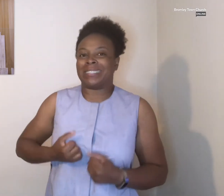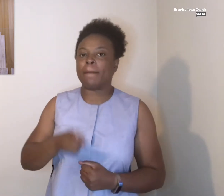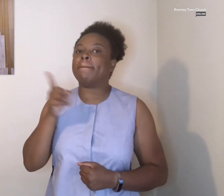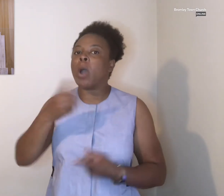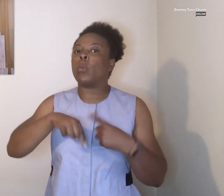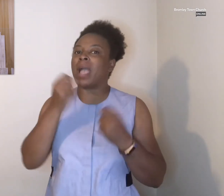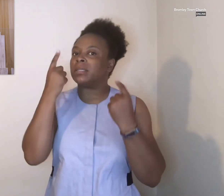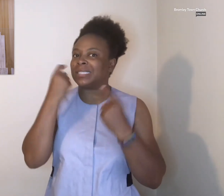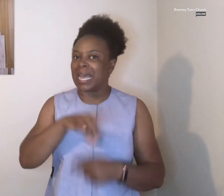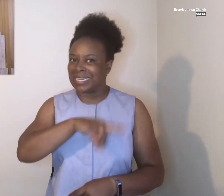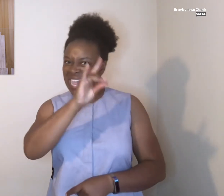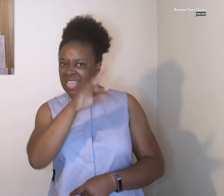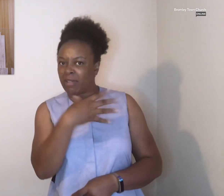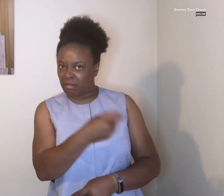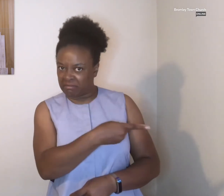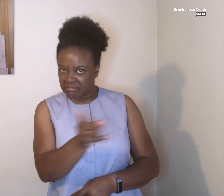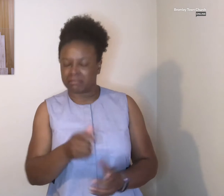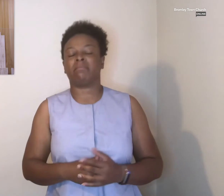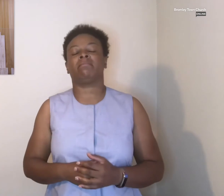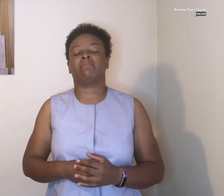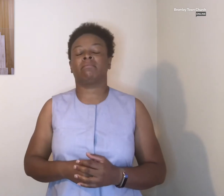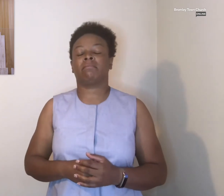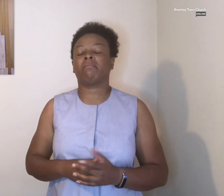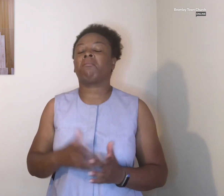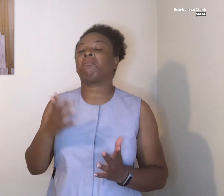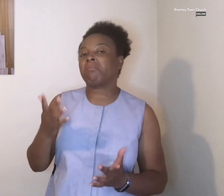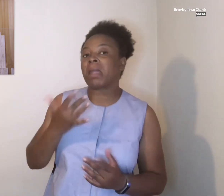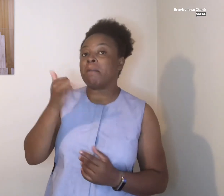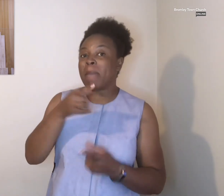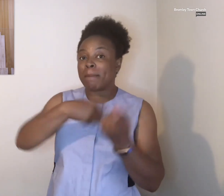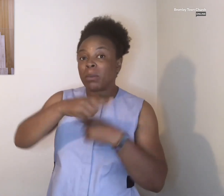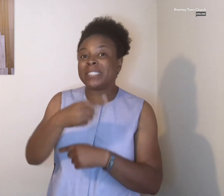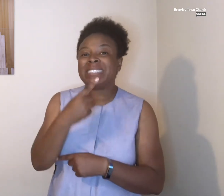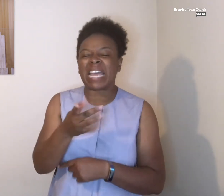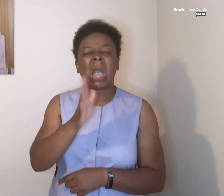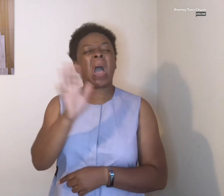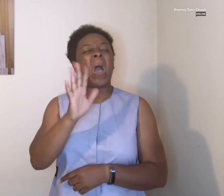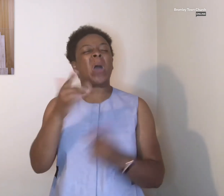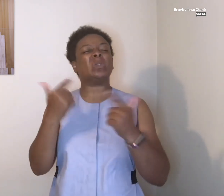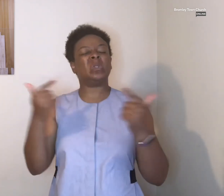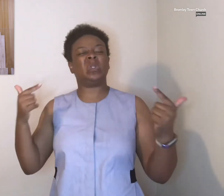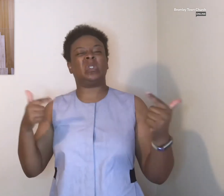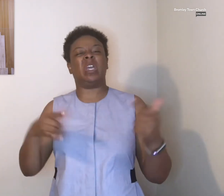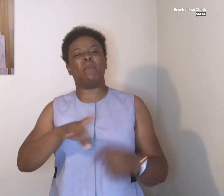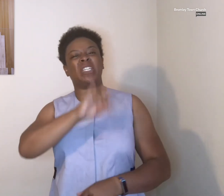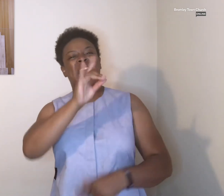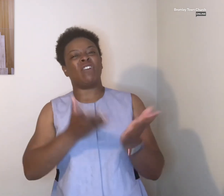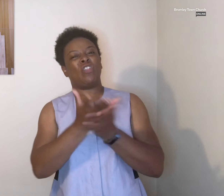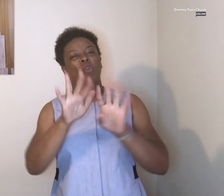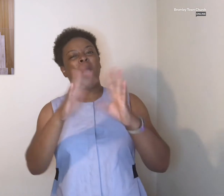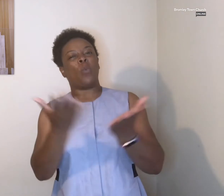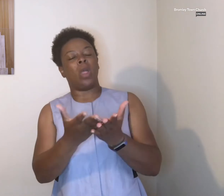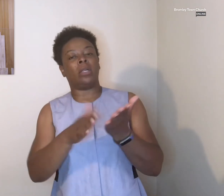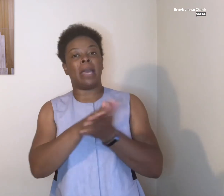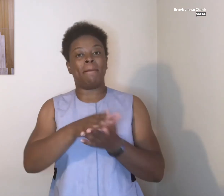Ah, but you see, listen. If we say that there is too much evil in the world, then we are assuming there is